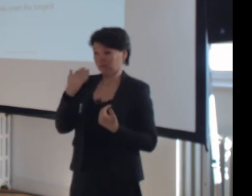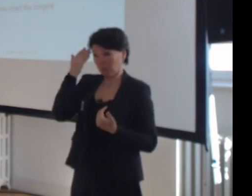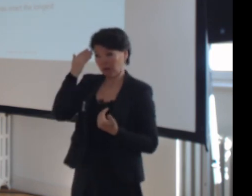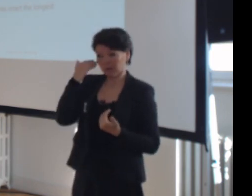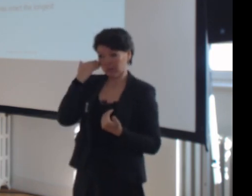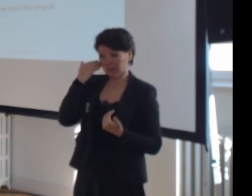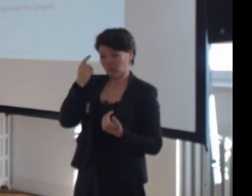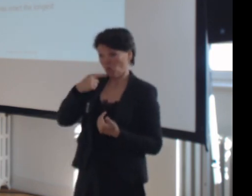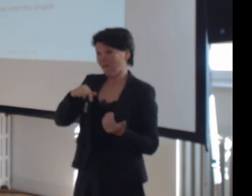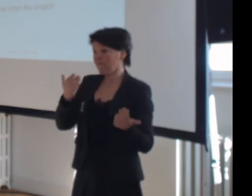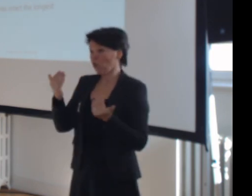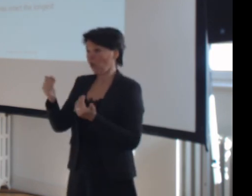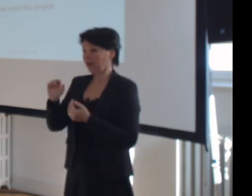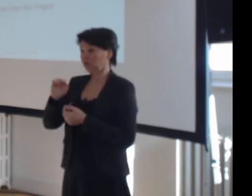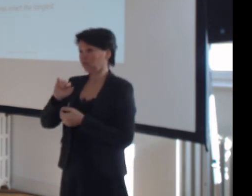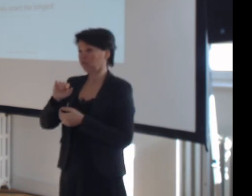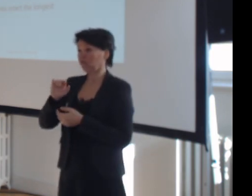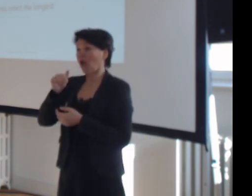by 2050.